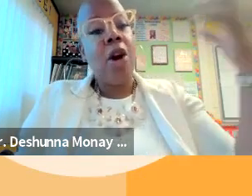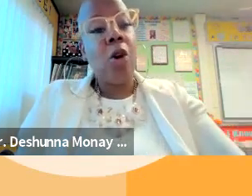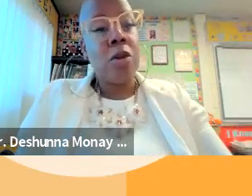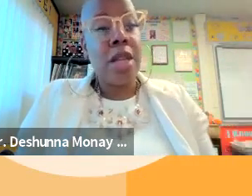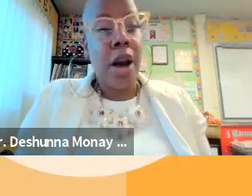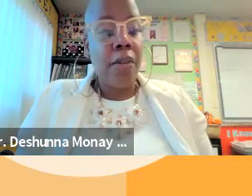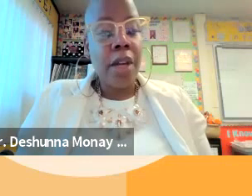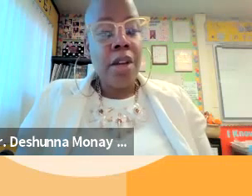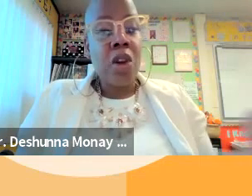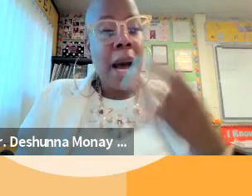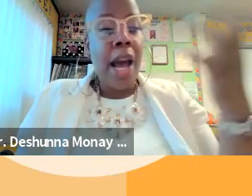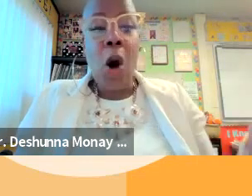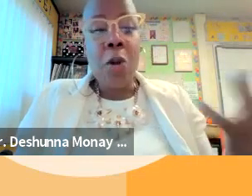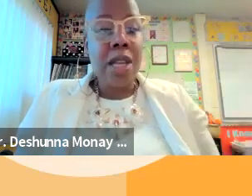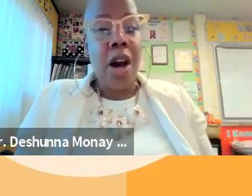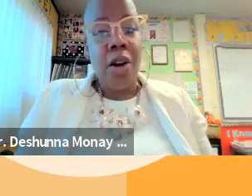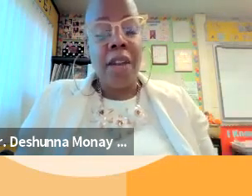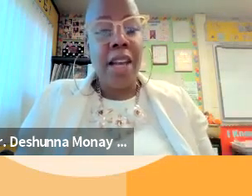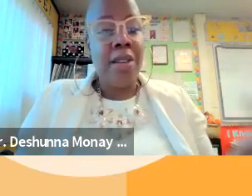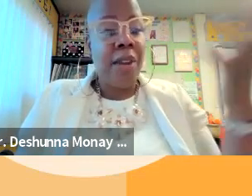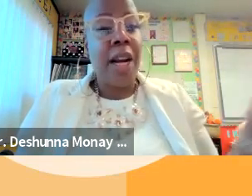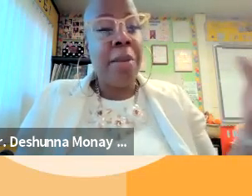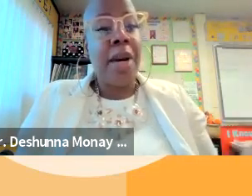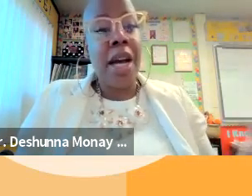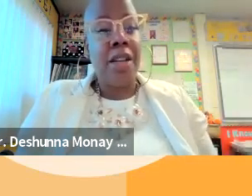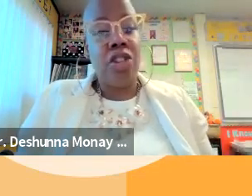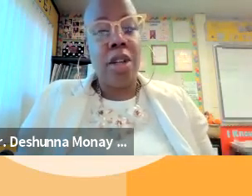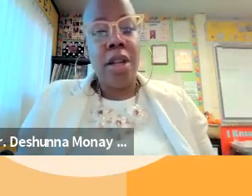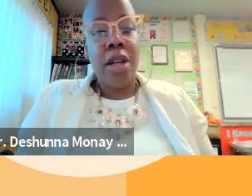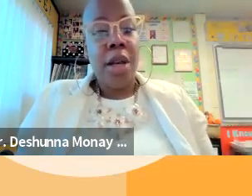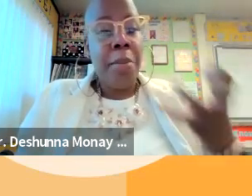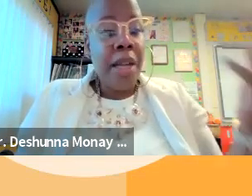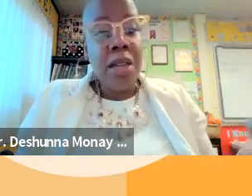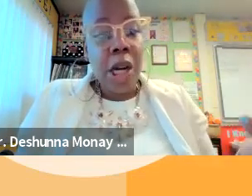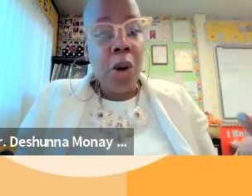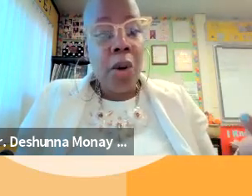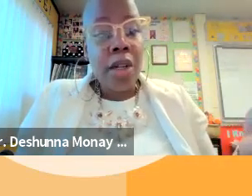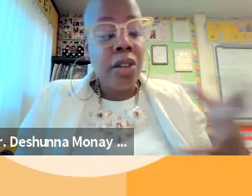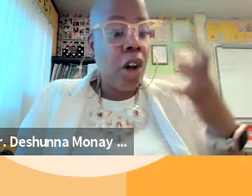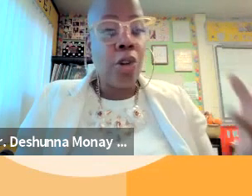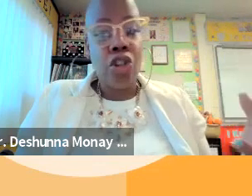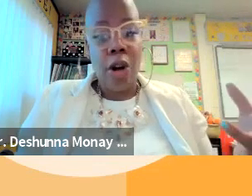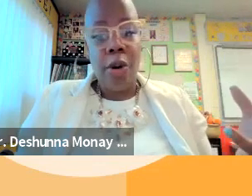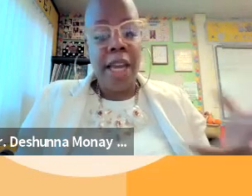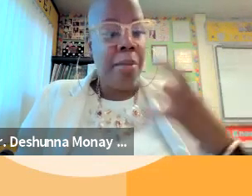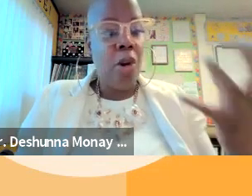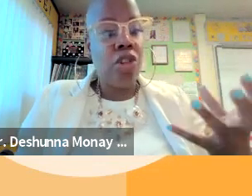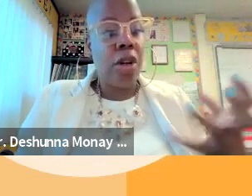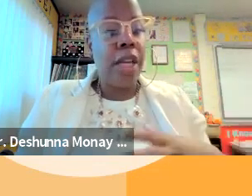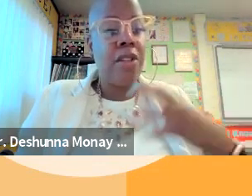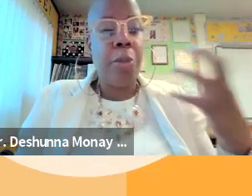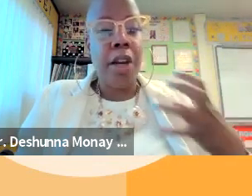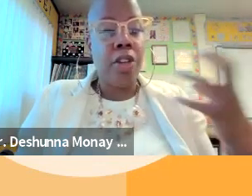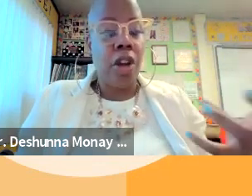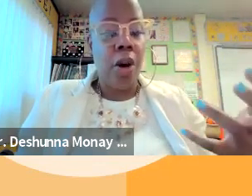with my whole self. So my whole self is very much mental, social,